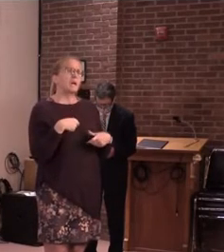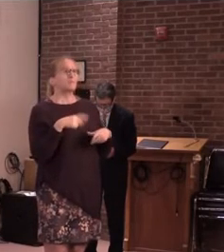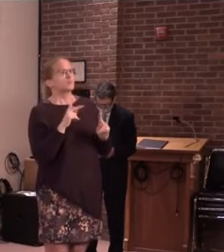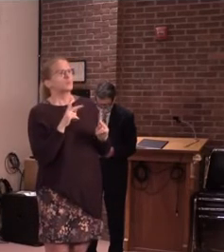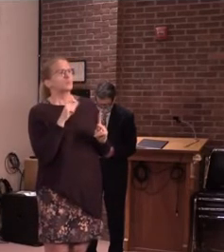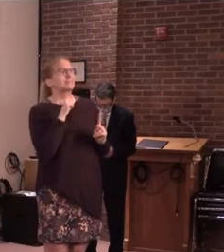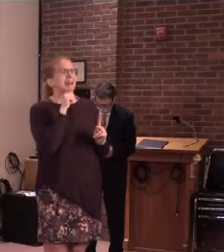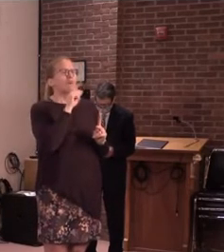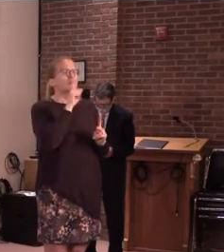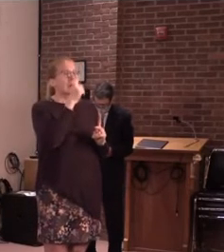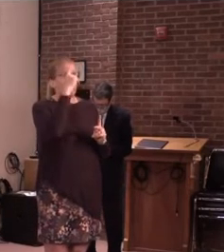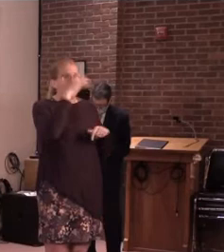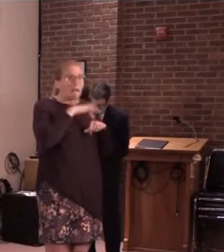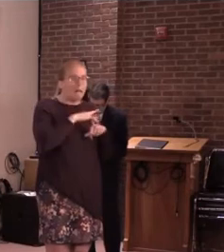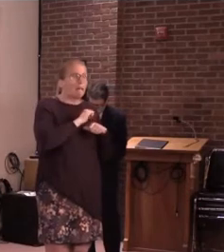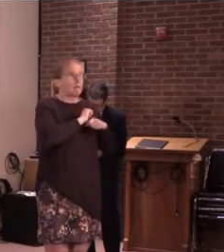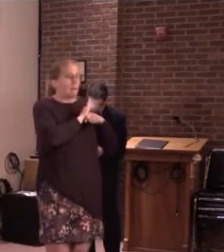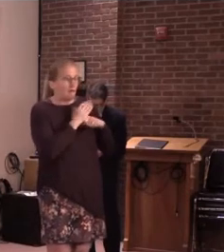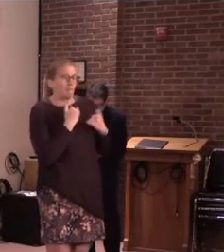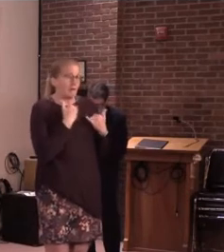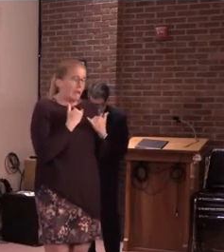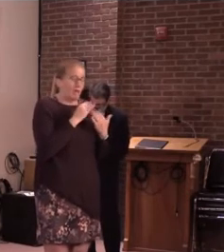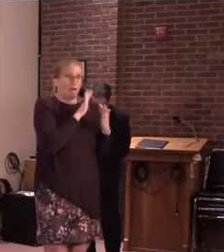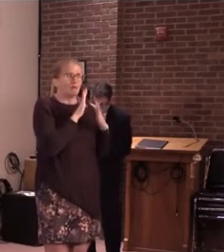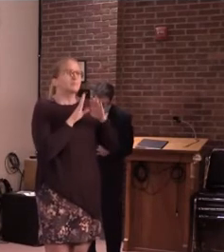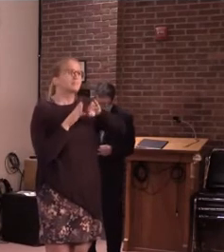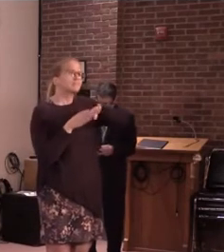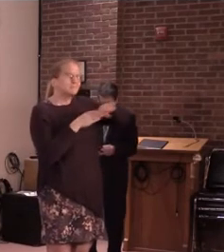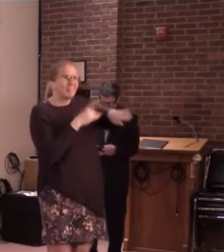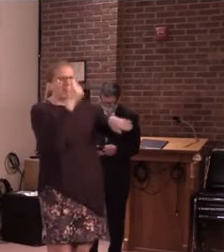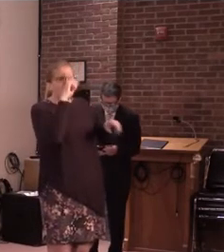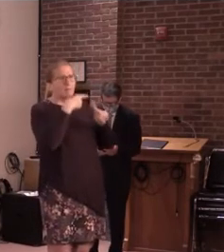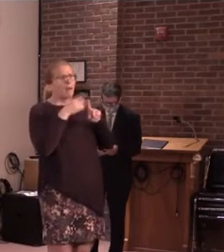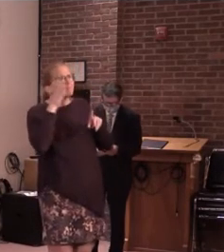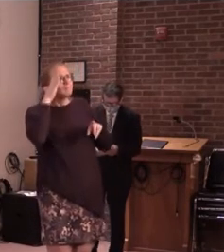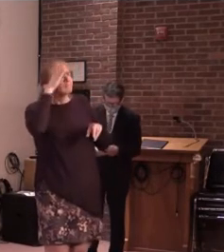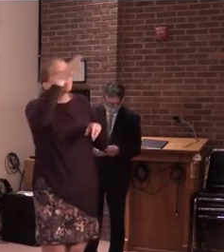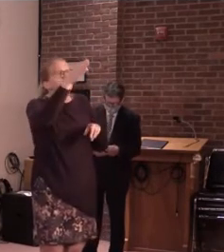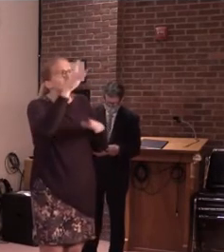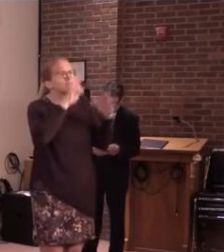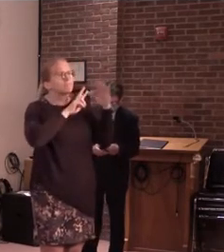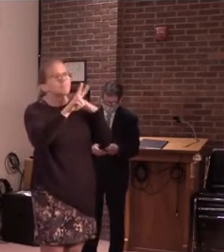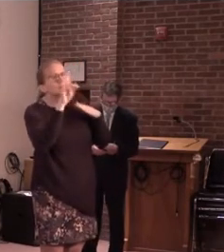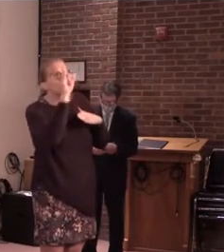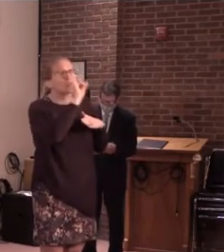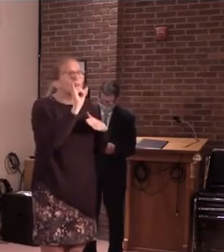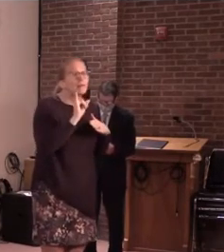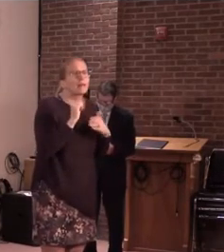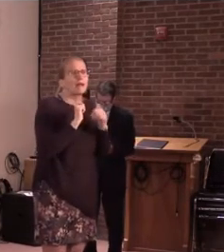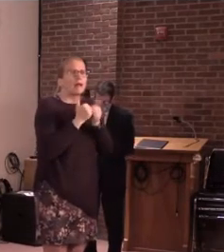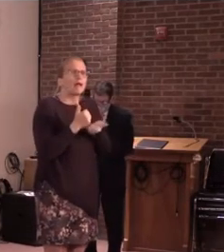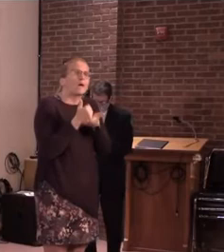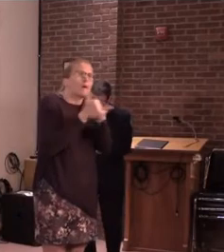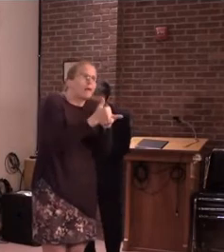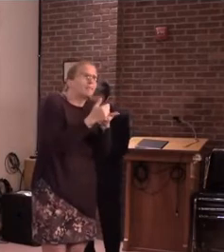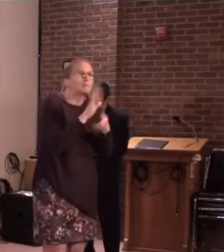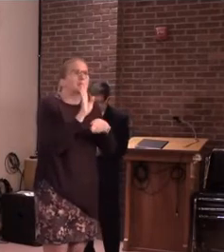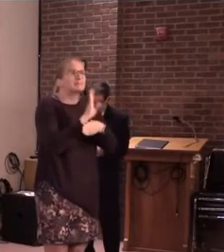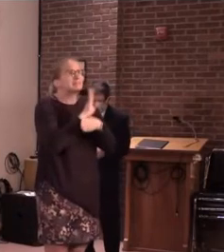to stabilize businesses and strengthen them to the extent